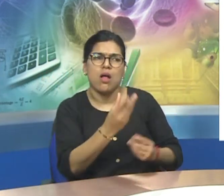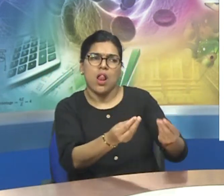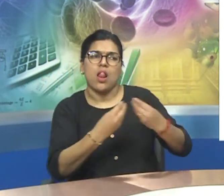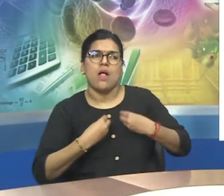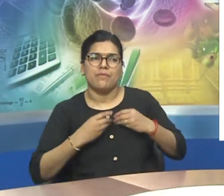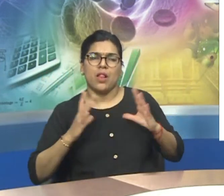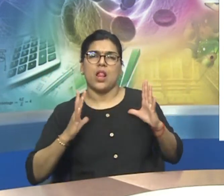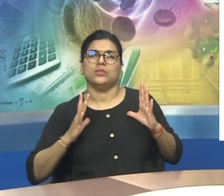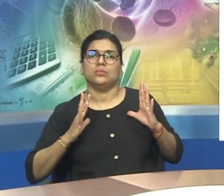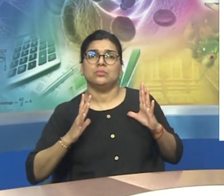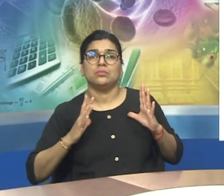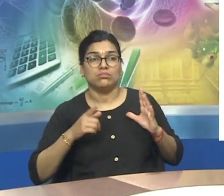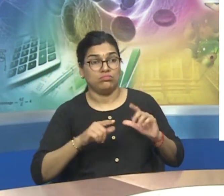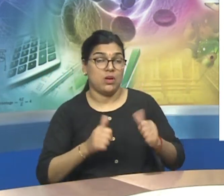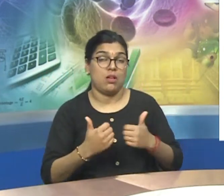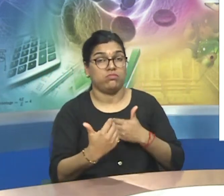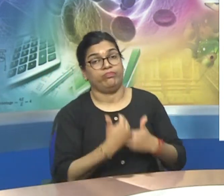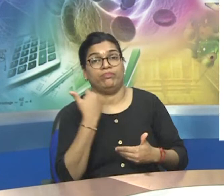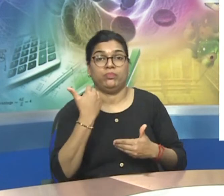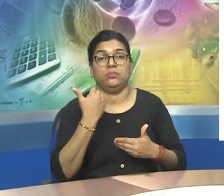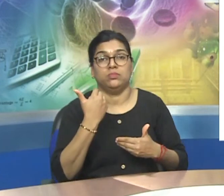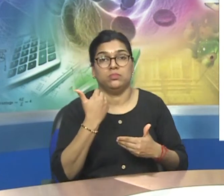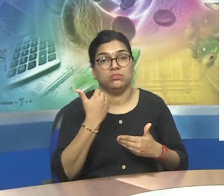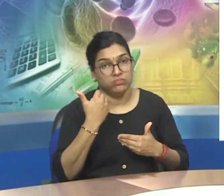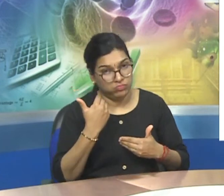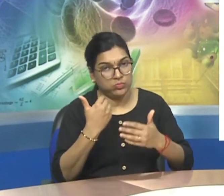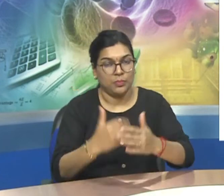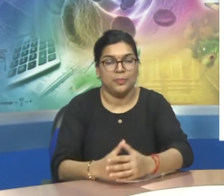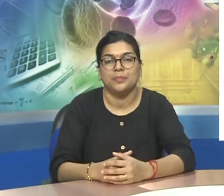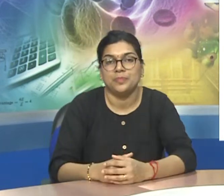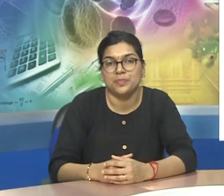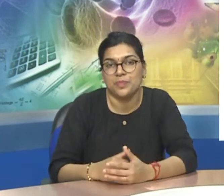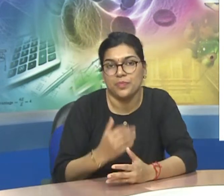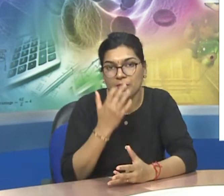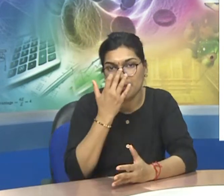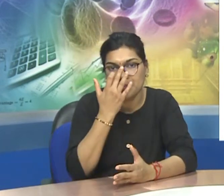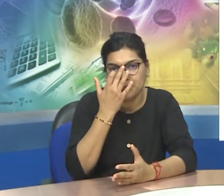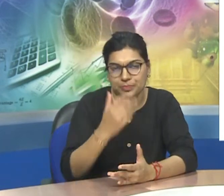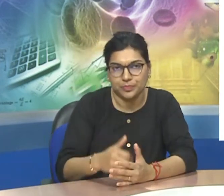Nowadays our aim is only to watch television only.